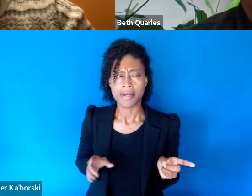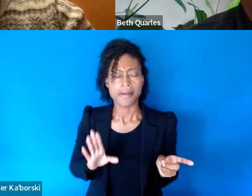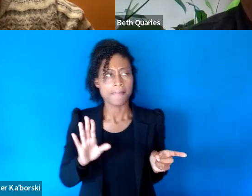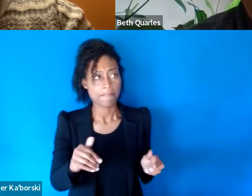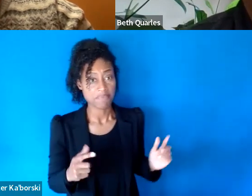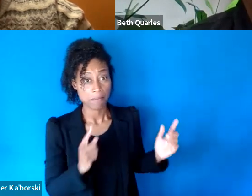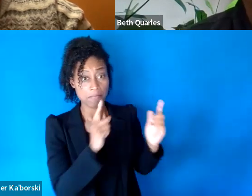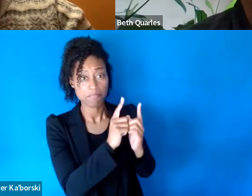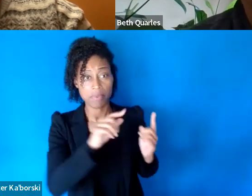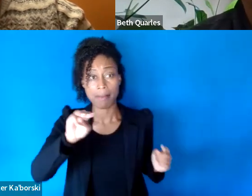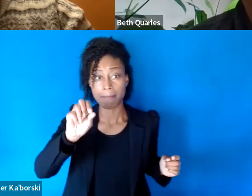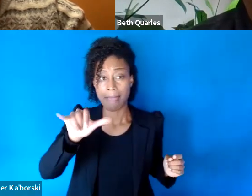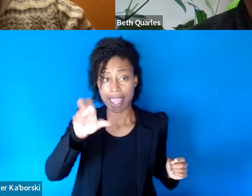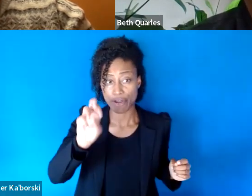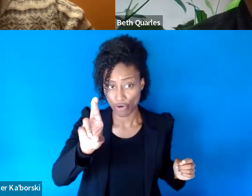The mayor gave us